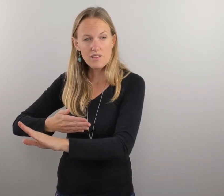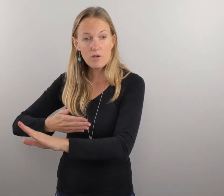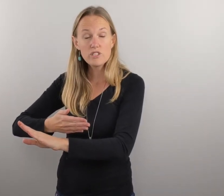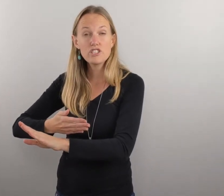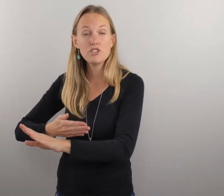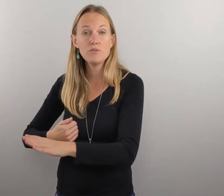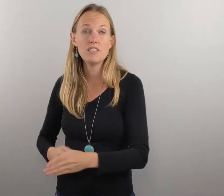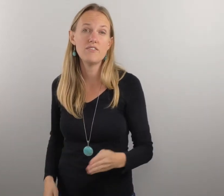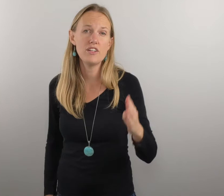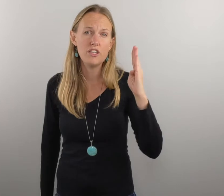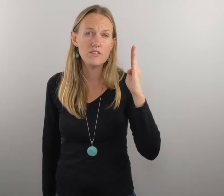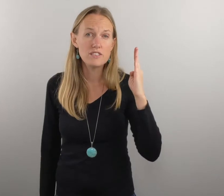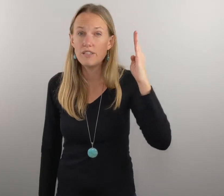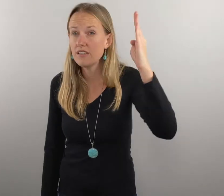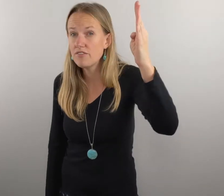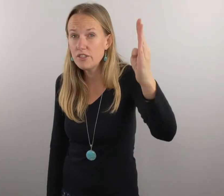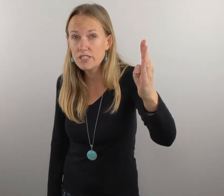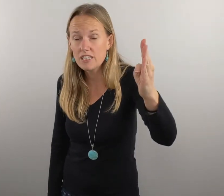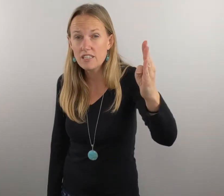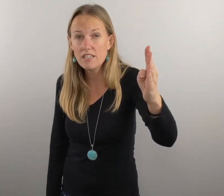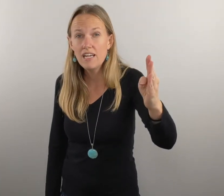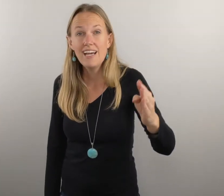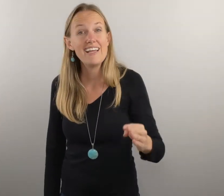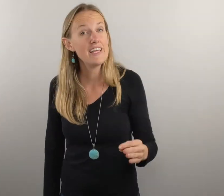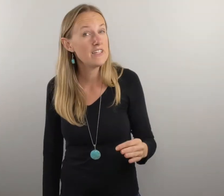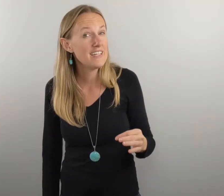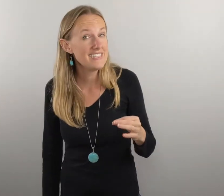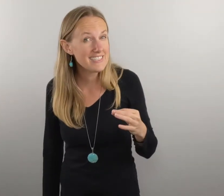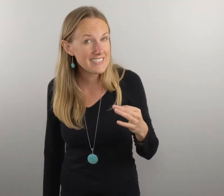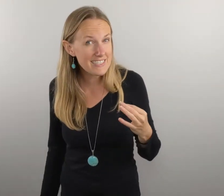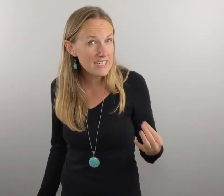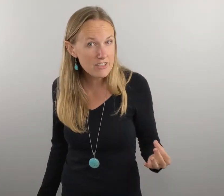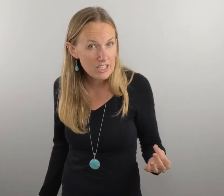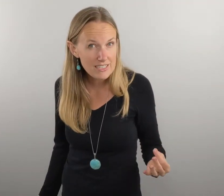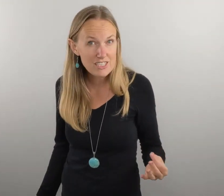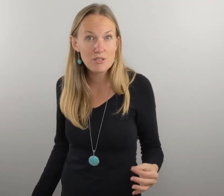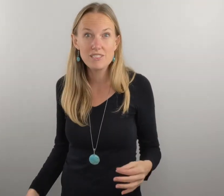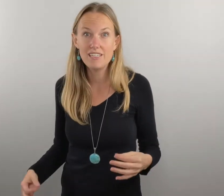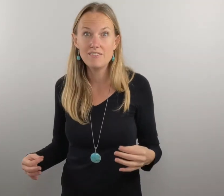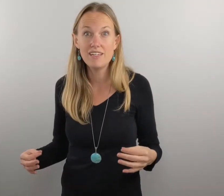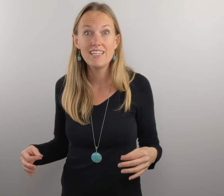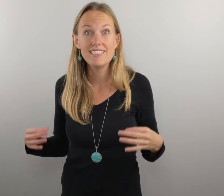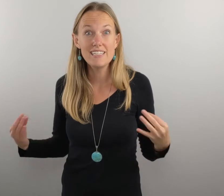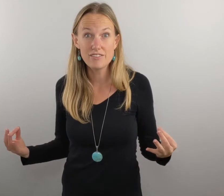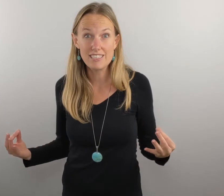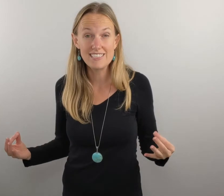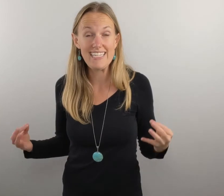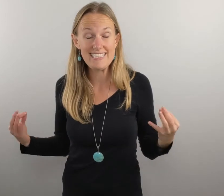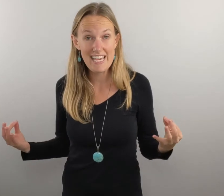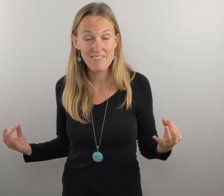Will soon deliver you. So in the future, and then this is a deliver in terms of deliverance, like saving